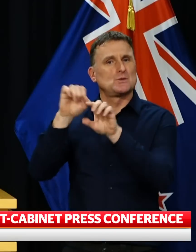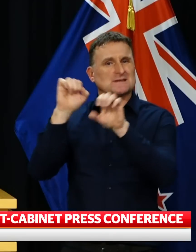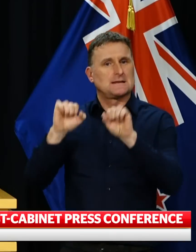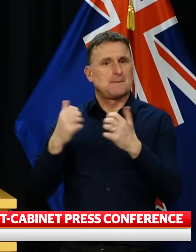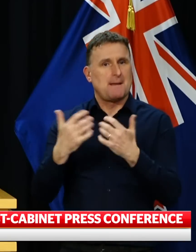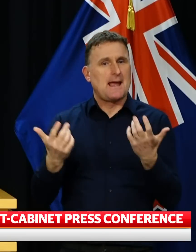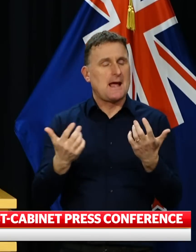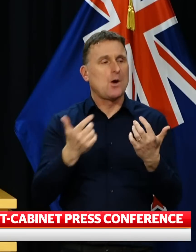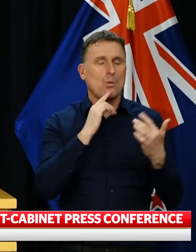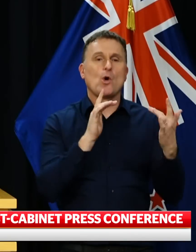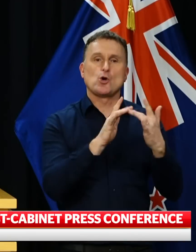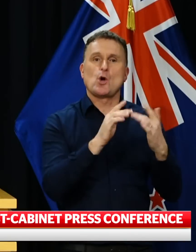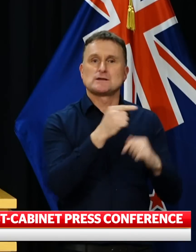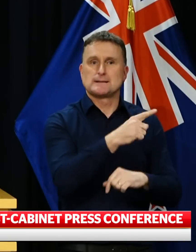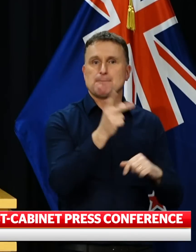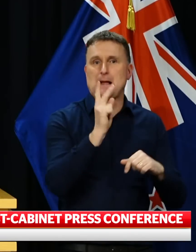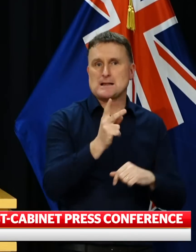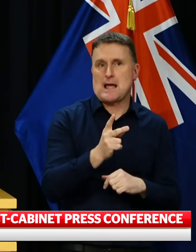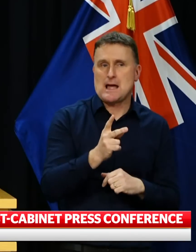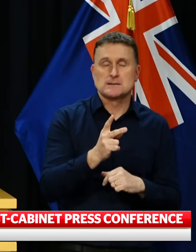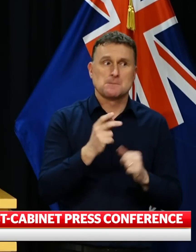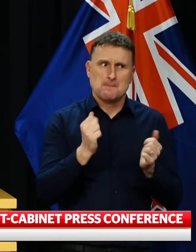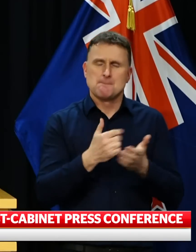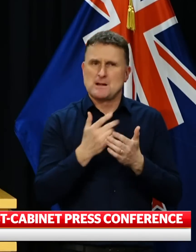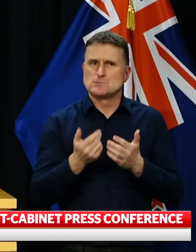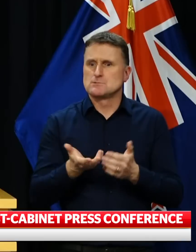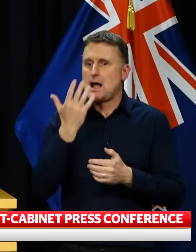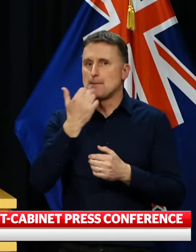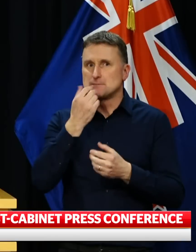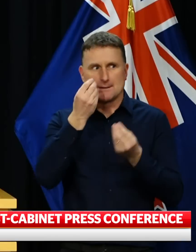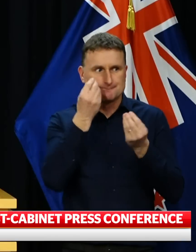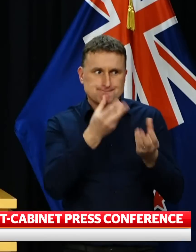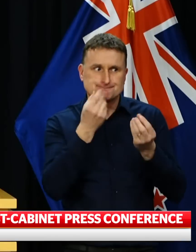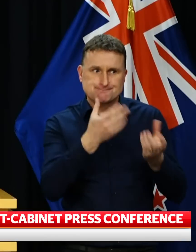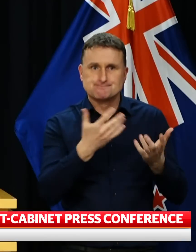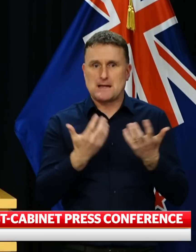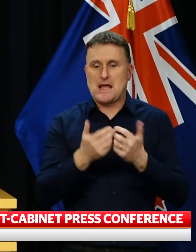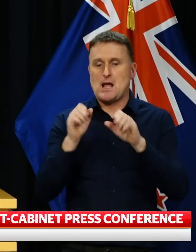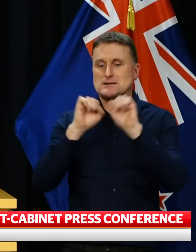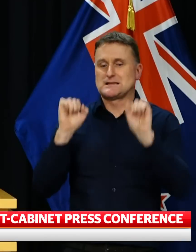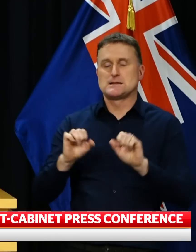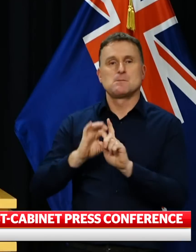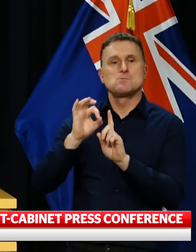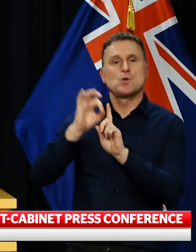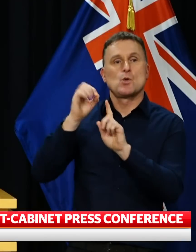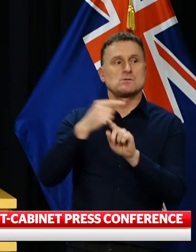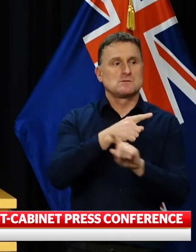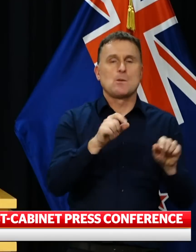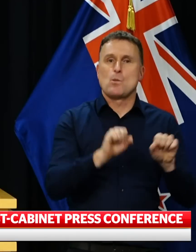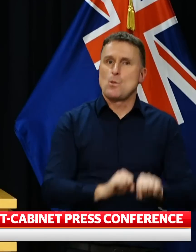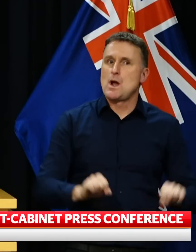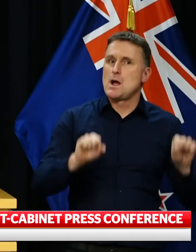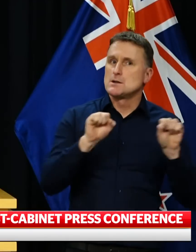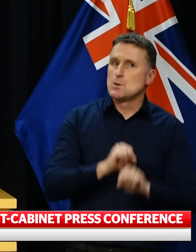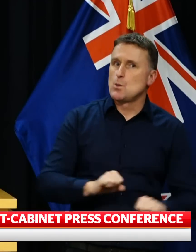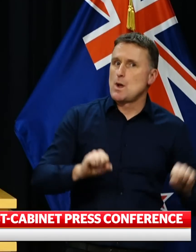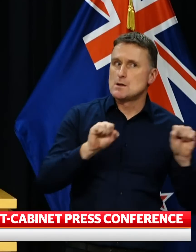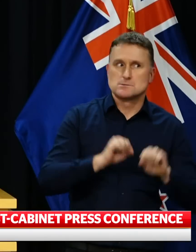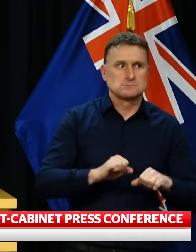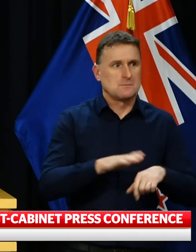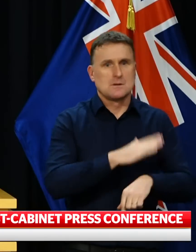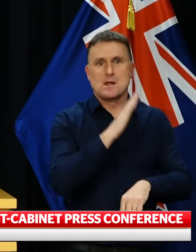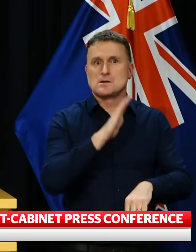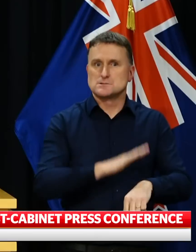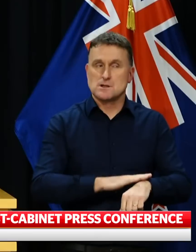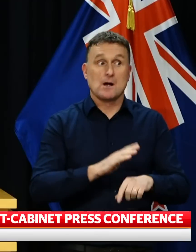detail of that, but I will make sure that we continue to keep them updated with progress. I do think they've waited too long. I do think that they haven't been as